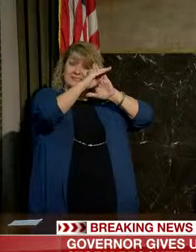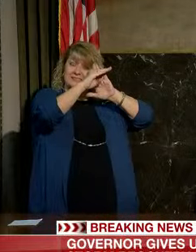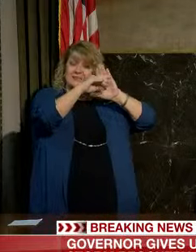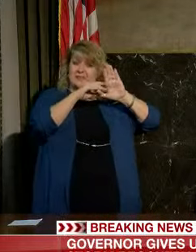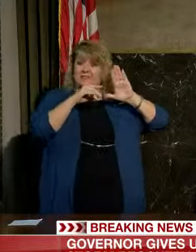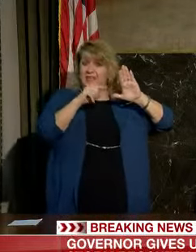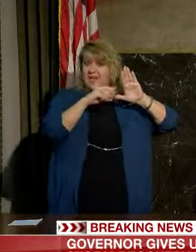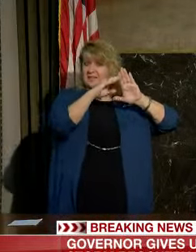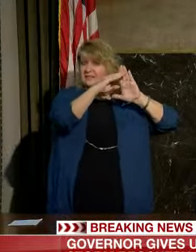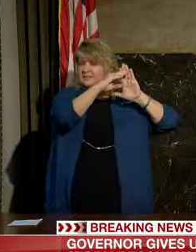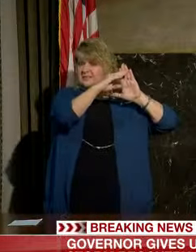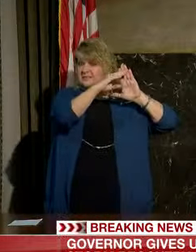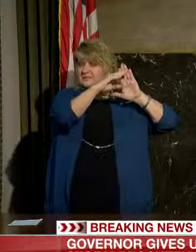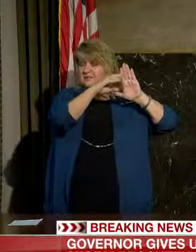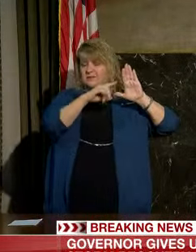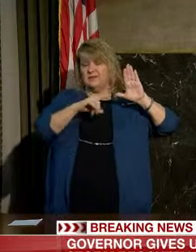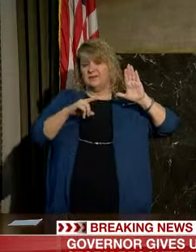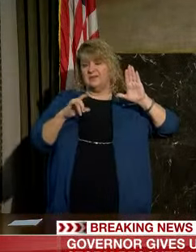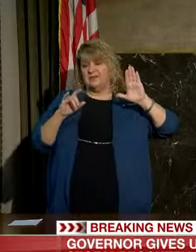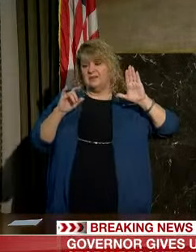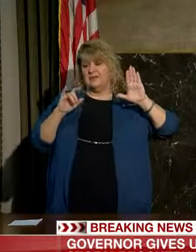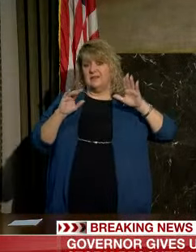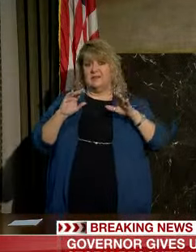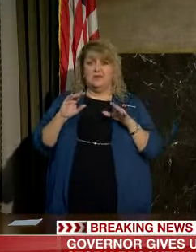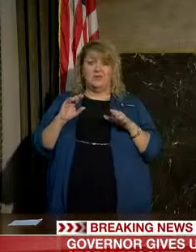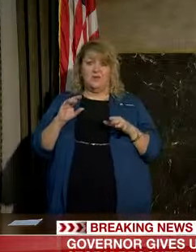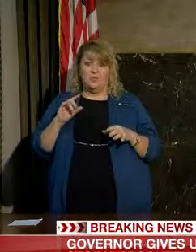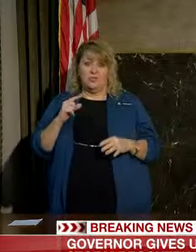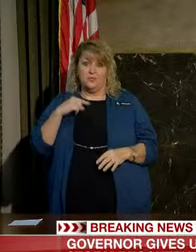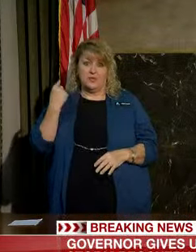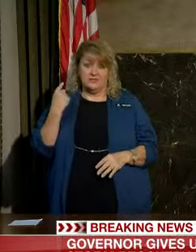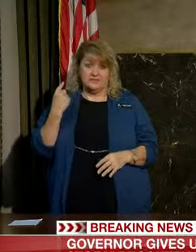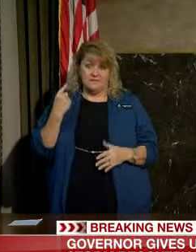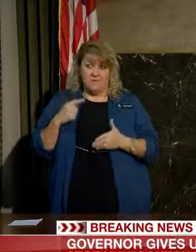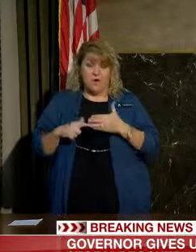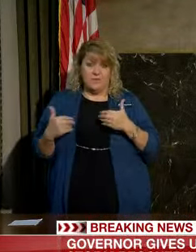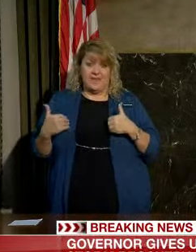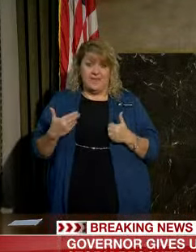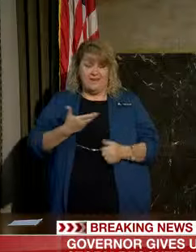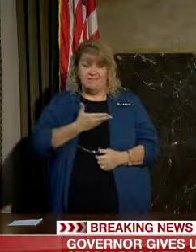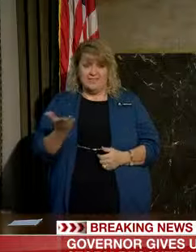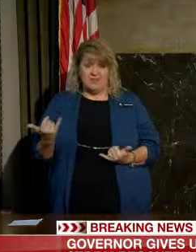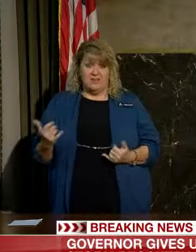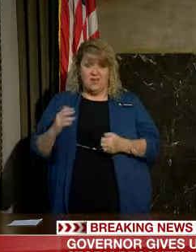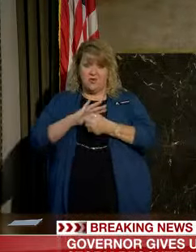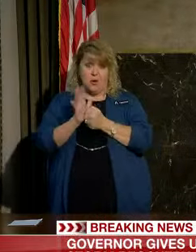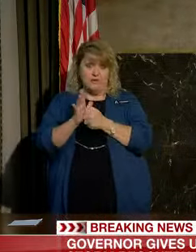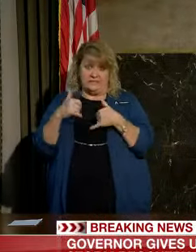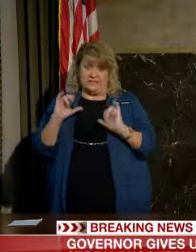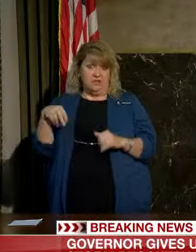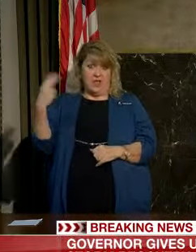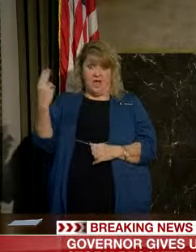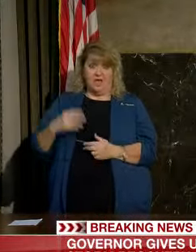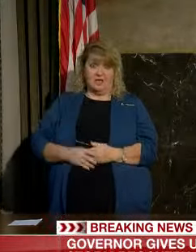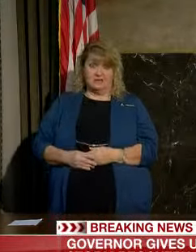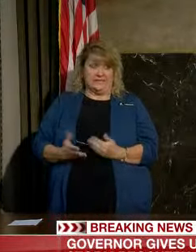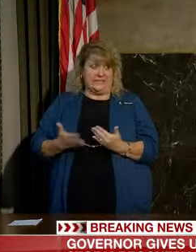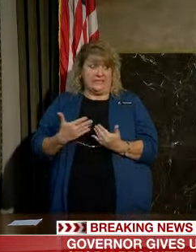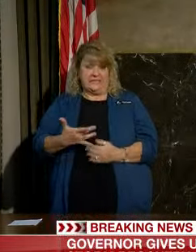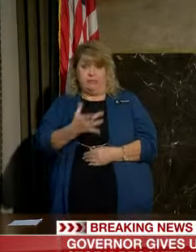an absolute number, as a risk of what's out there currently, COVID is still high in